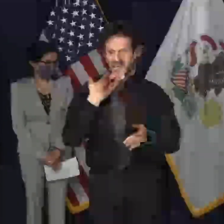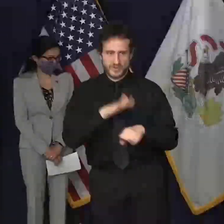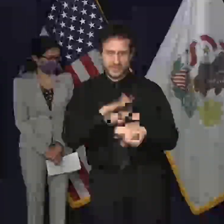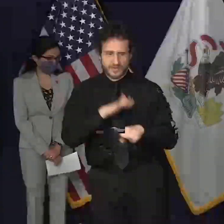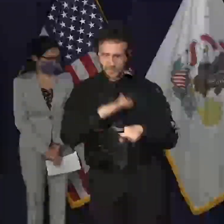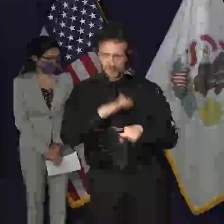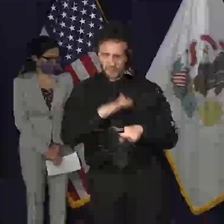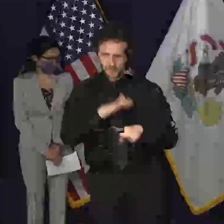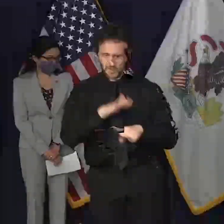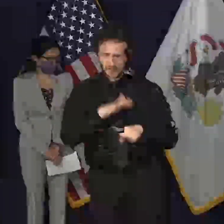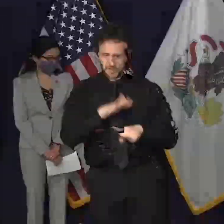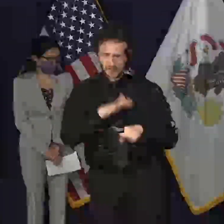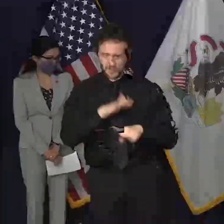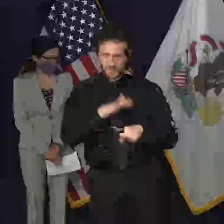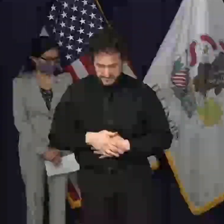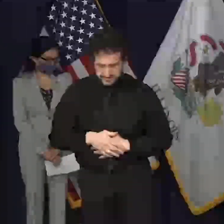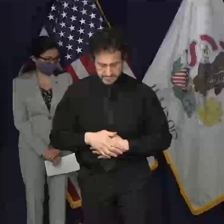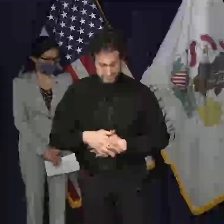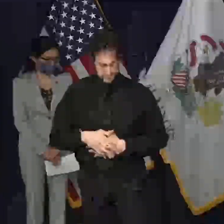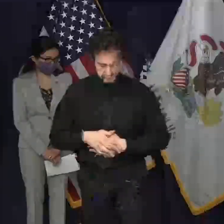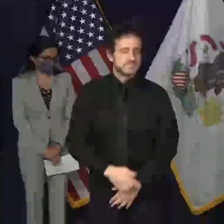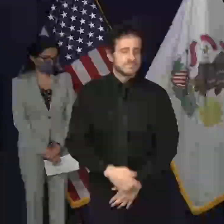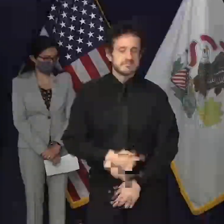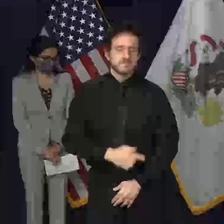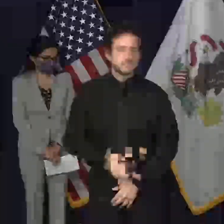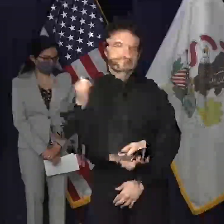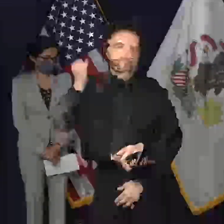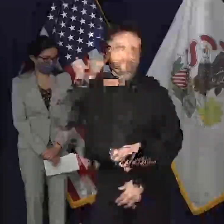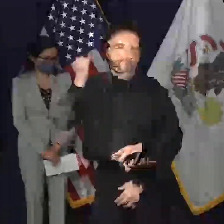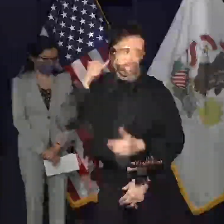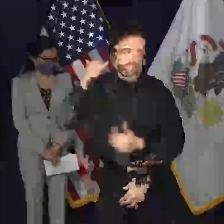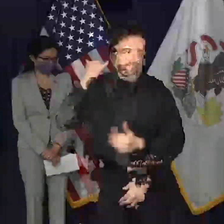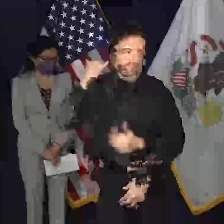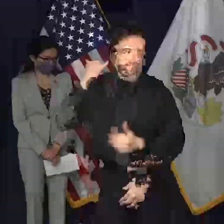I mean, I think it's pretty clear. If we had something that would